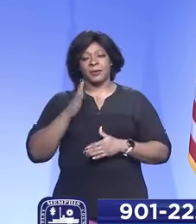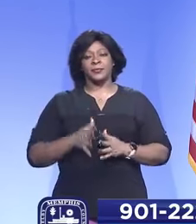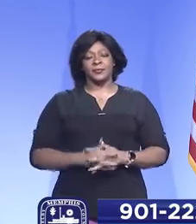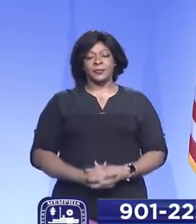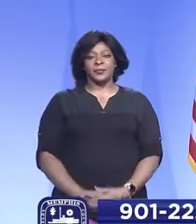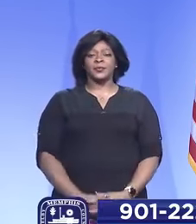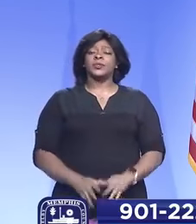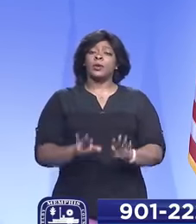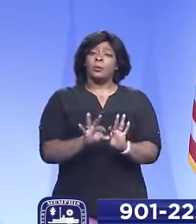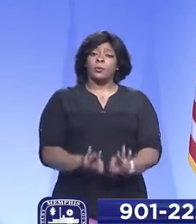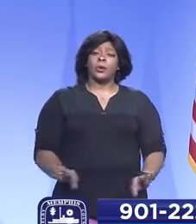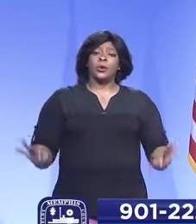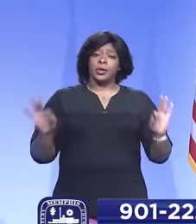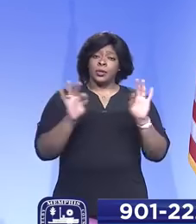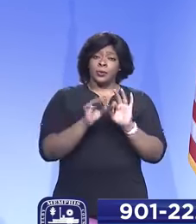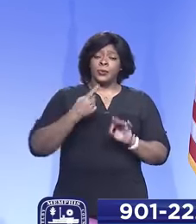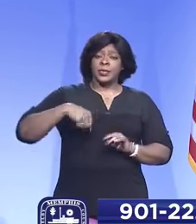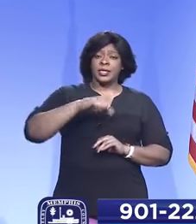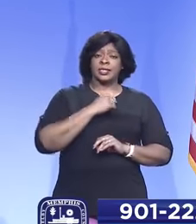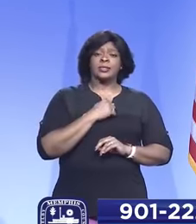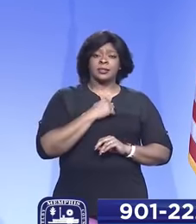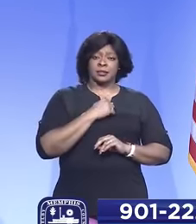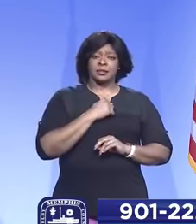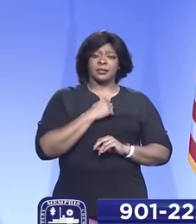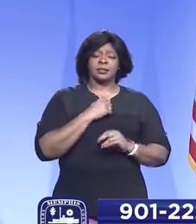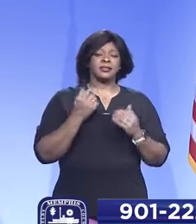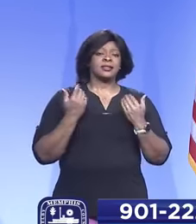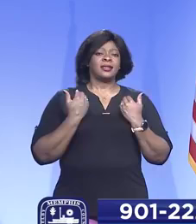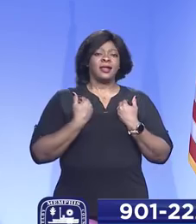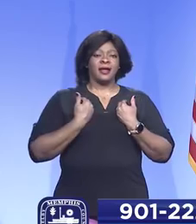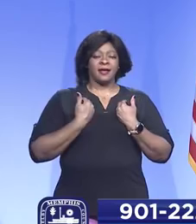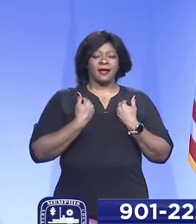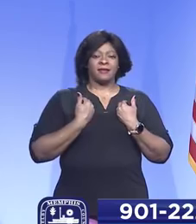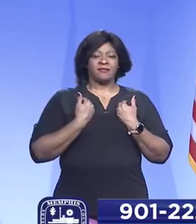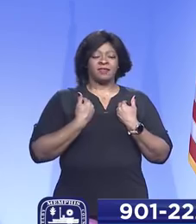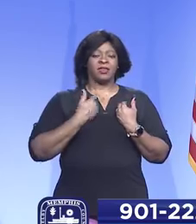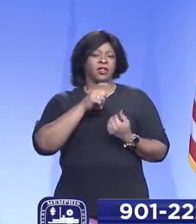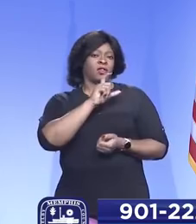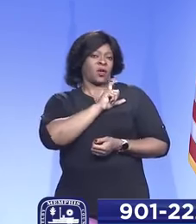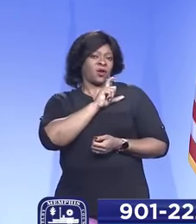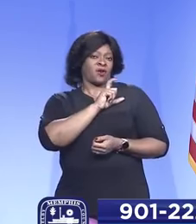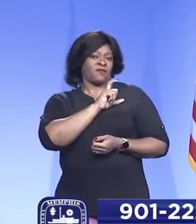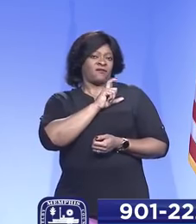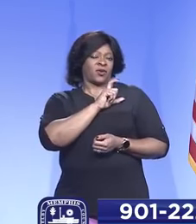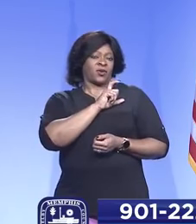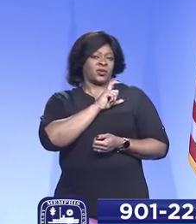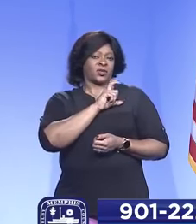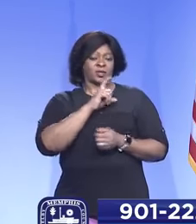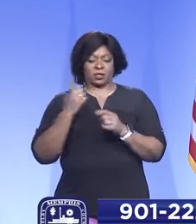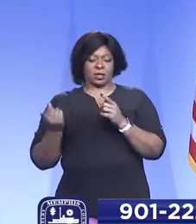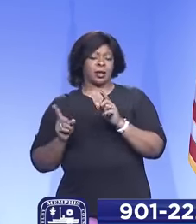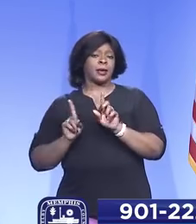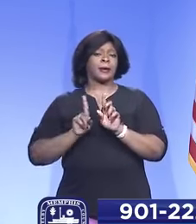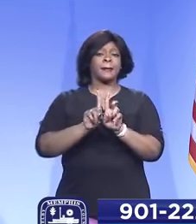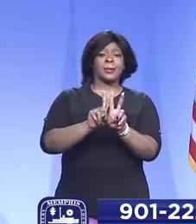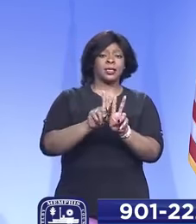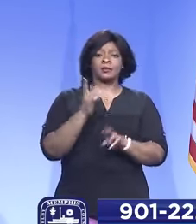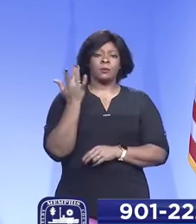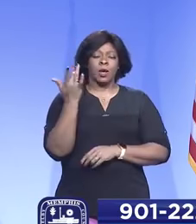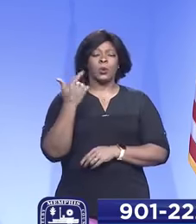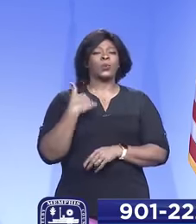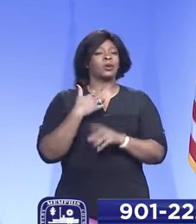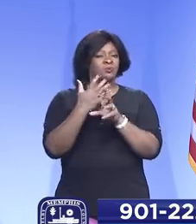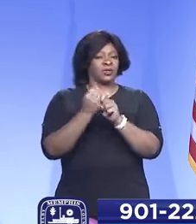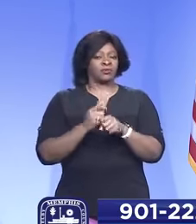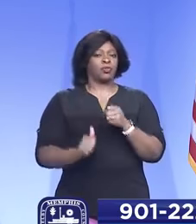It is important that we have the law enforcement accompany us because we have